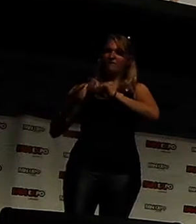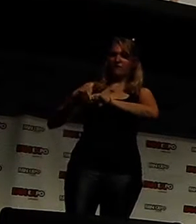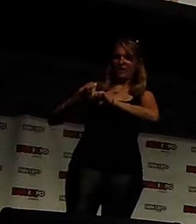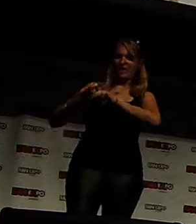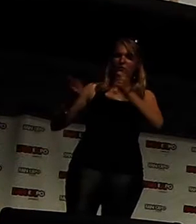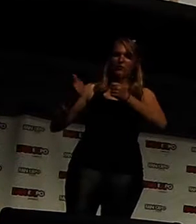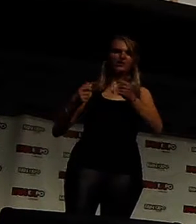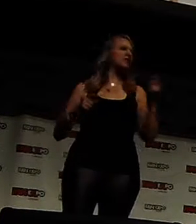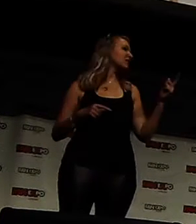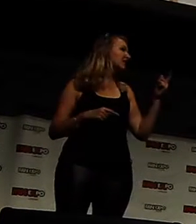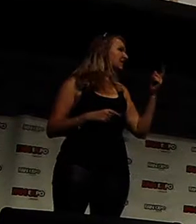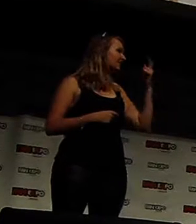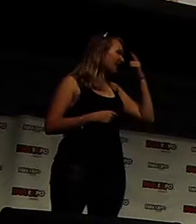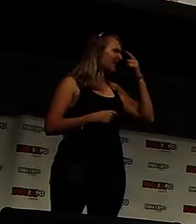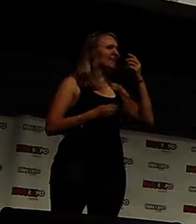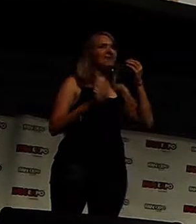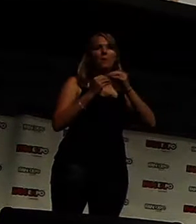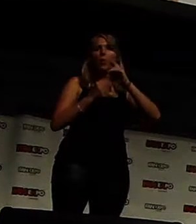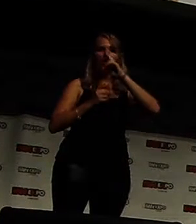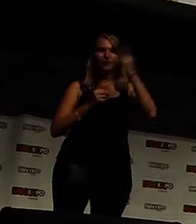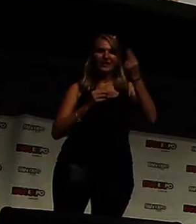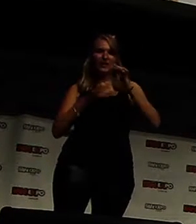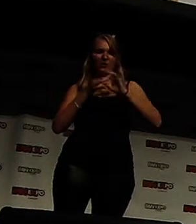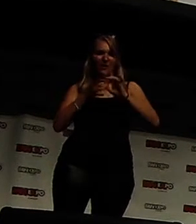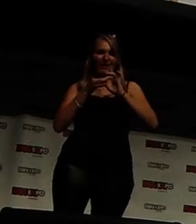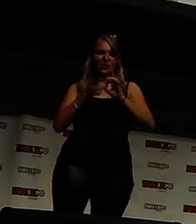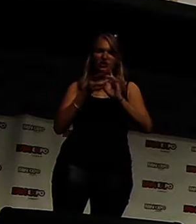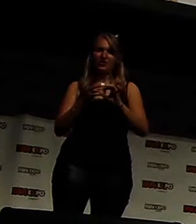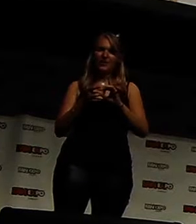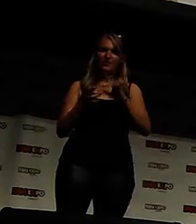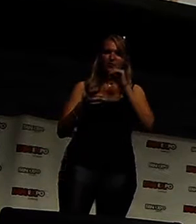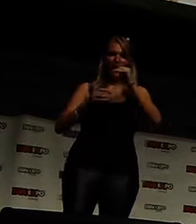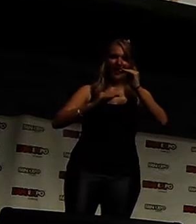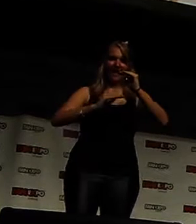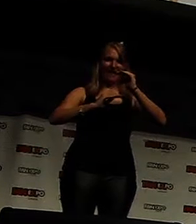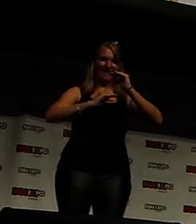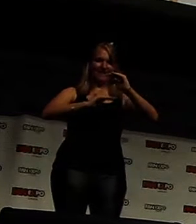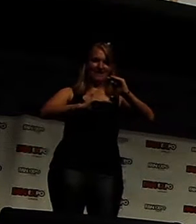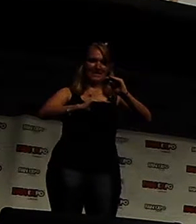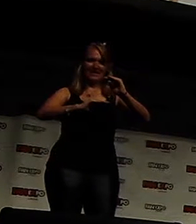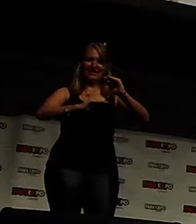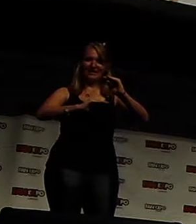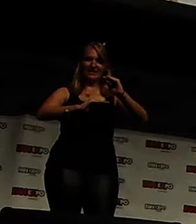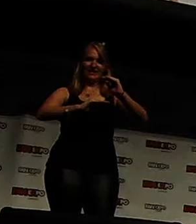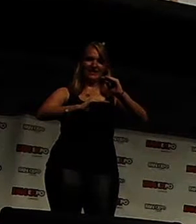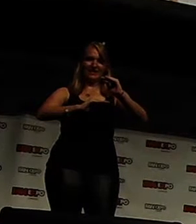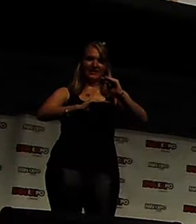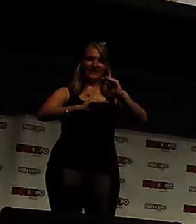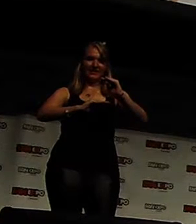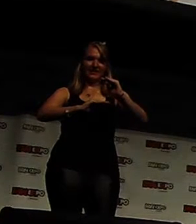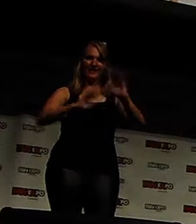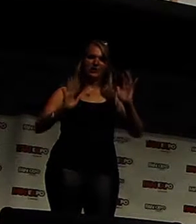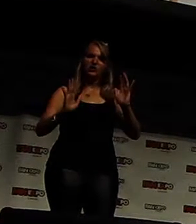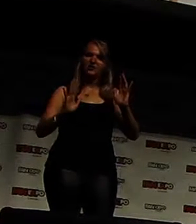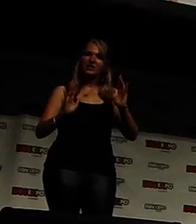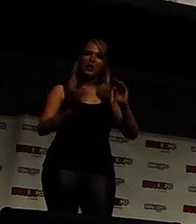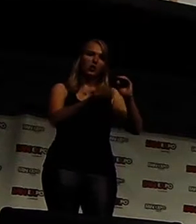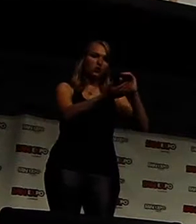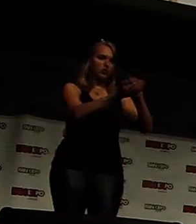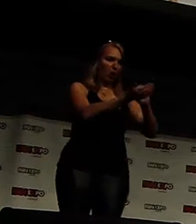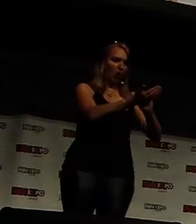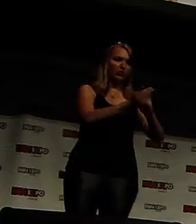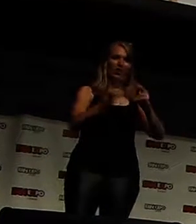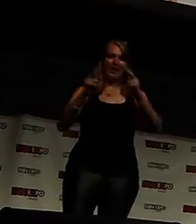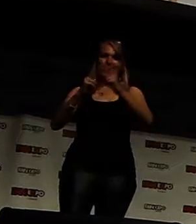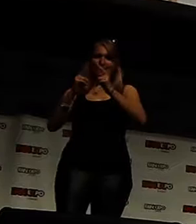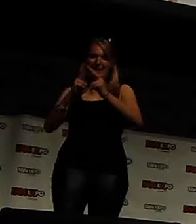unique relationship that it kind of doesn't really, it's not confined to, it's what a doctor and companion